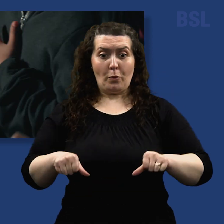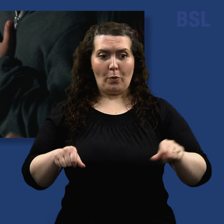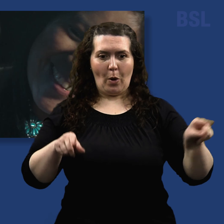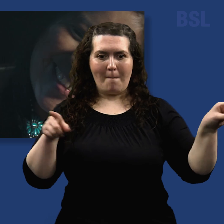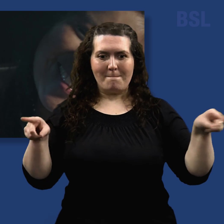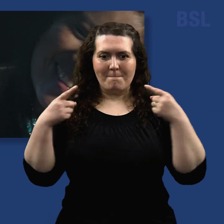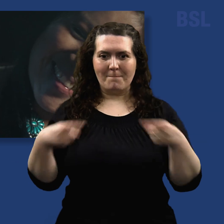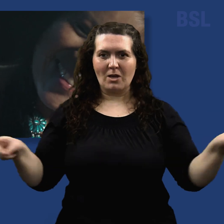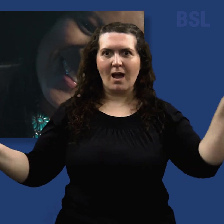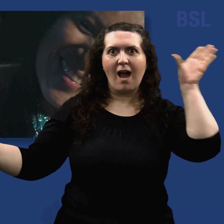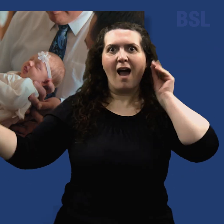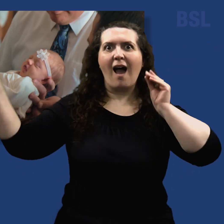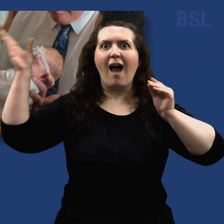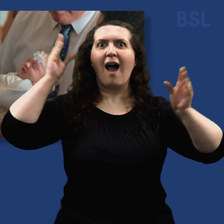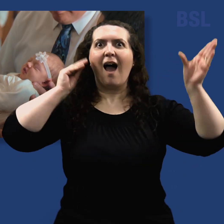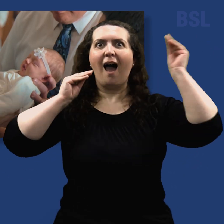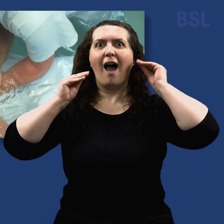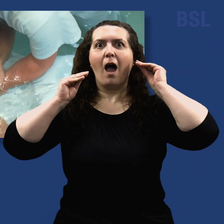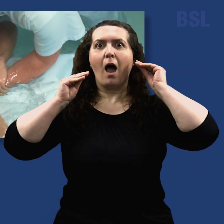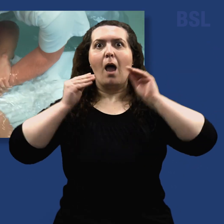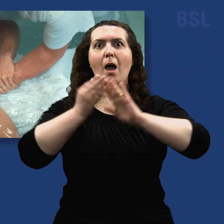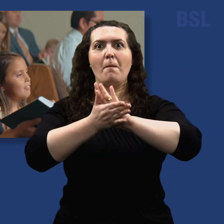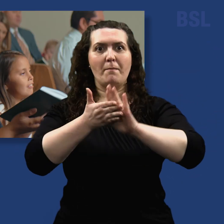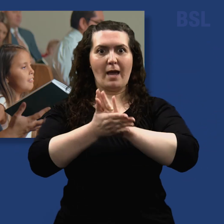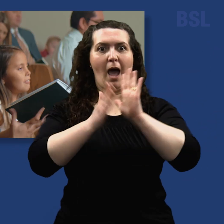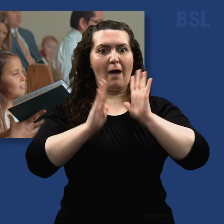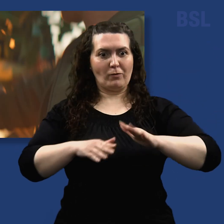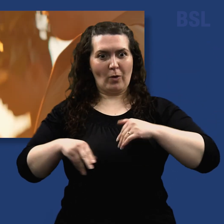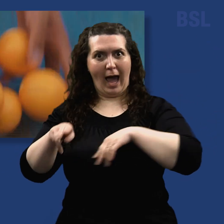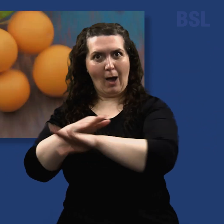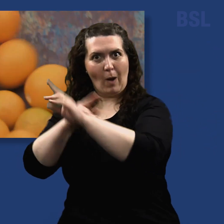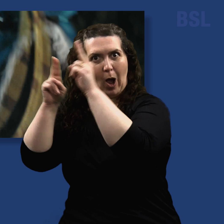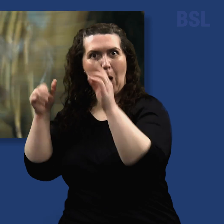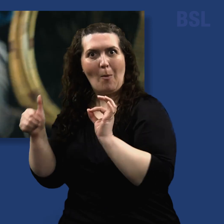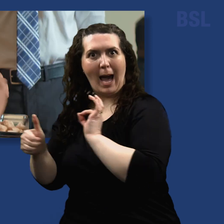music ourselves, we must try our best to perform it in our homes.